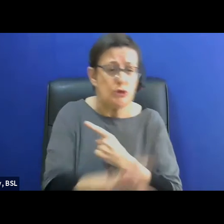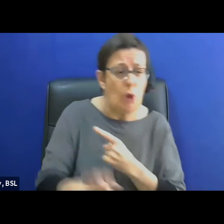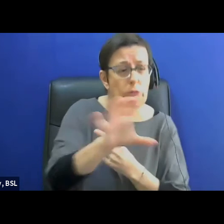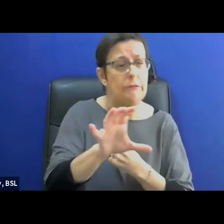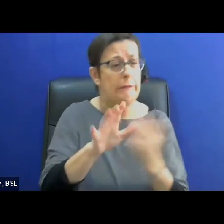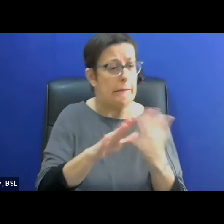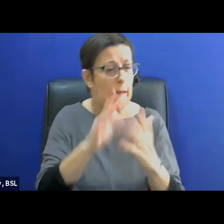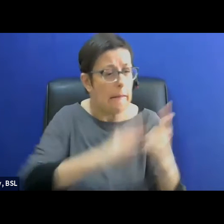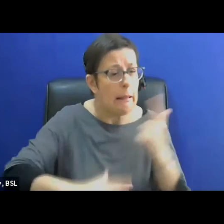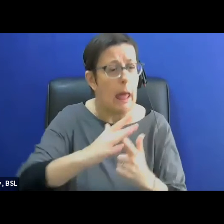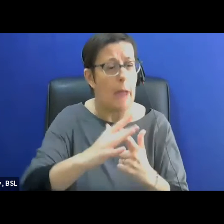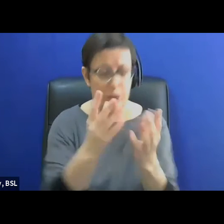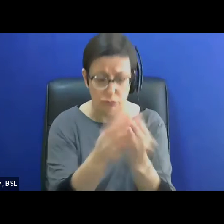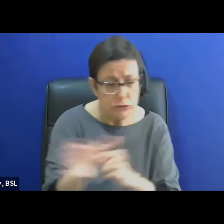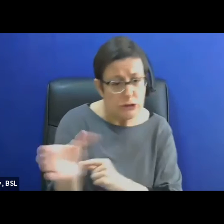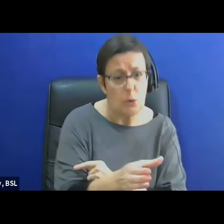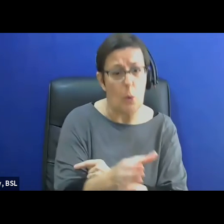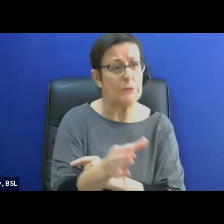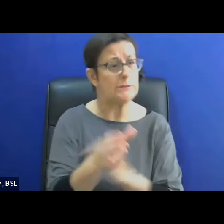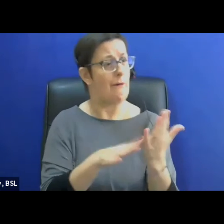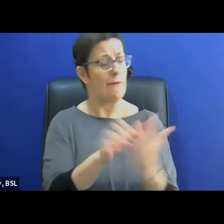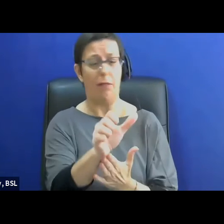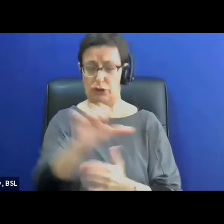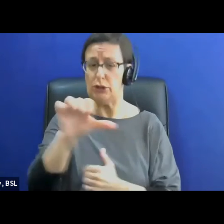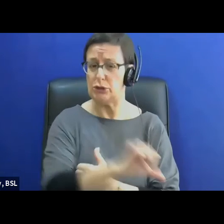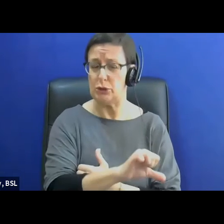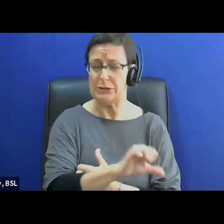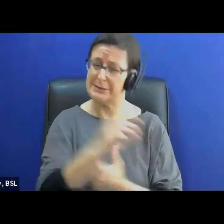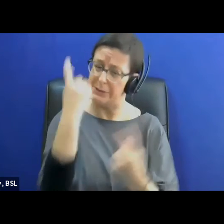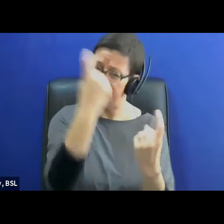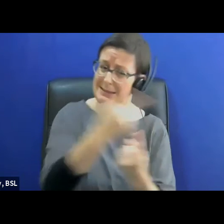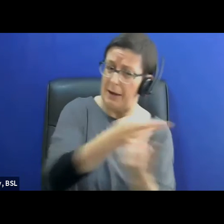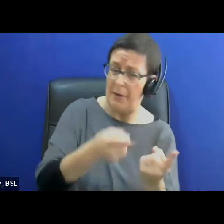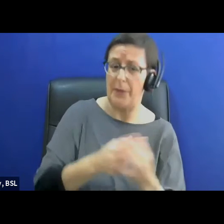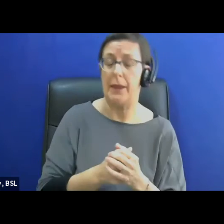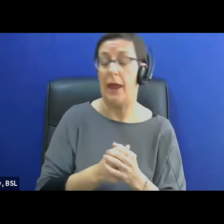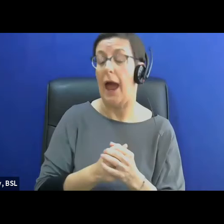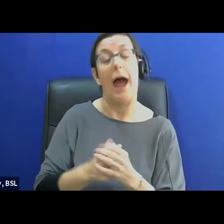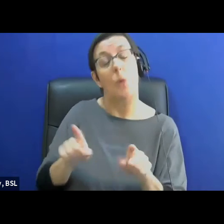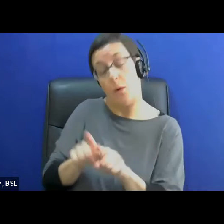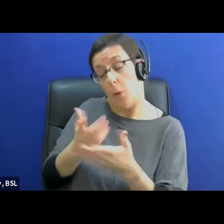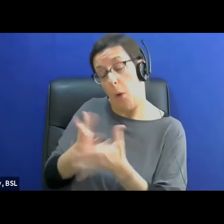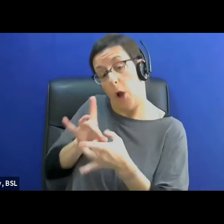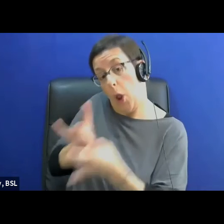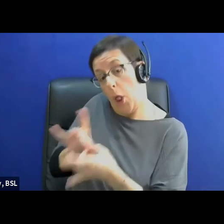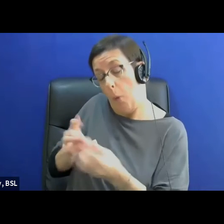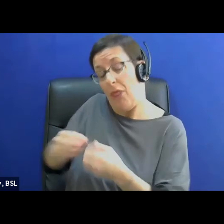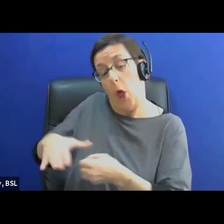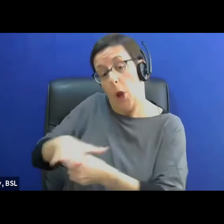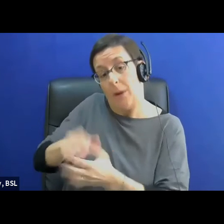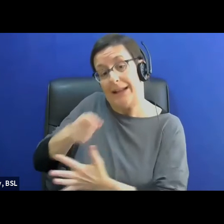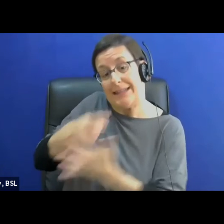resources. And we want to work closely with local partners, particularly disabled persons organisations in each country, to make sure that we